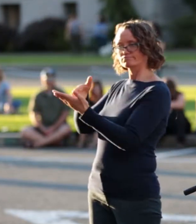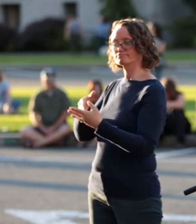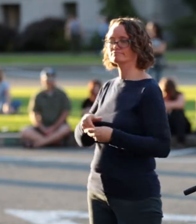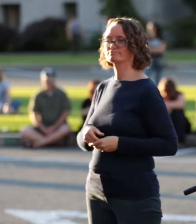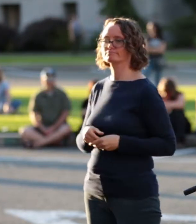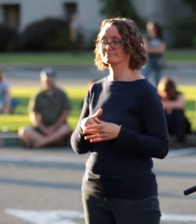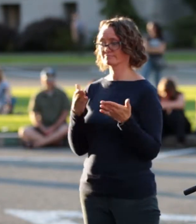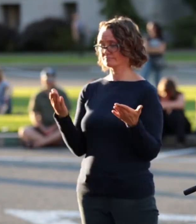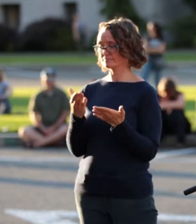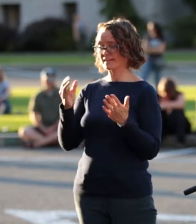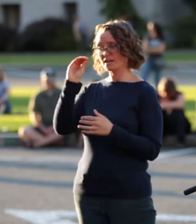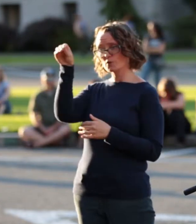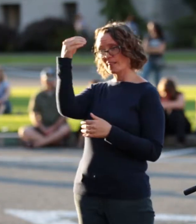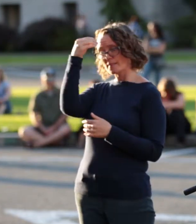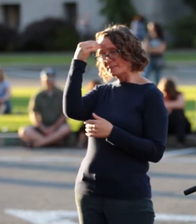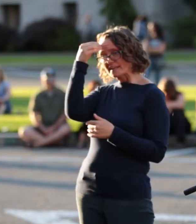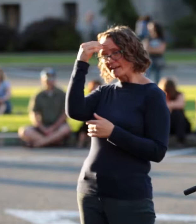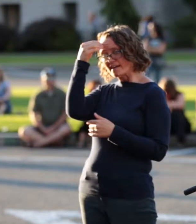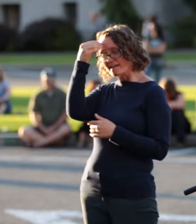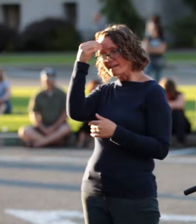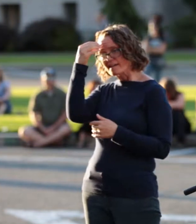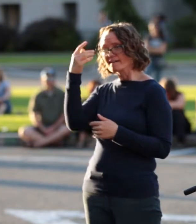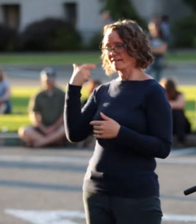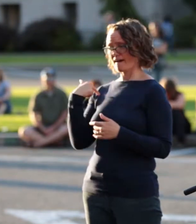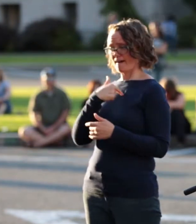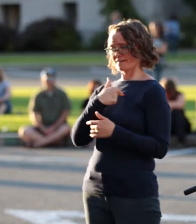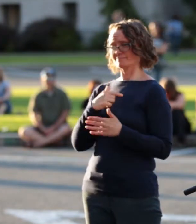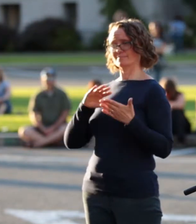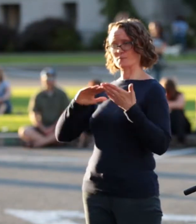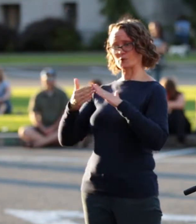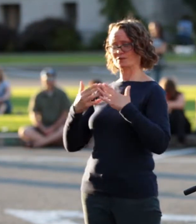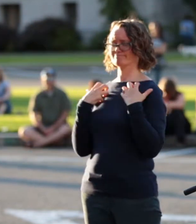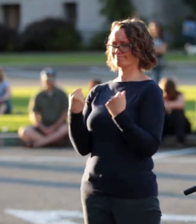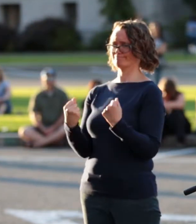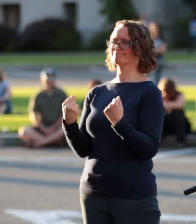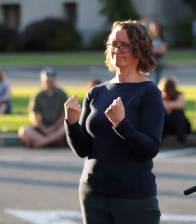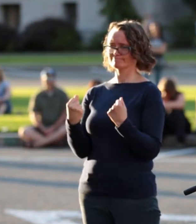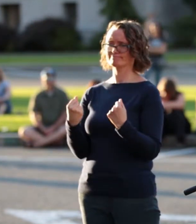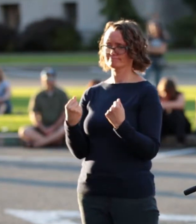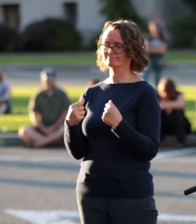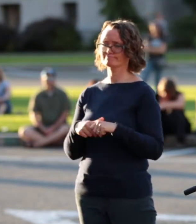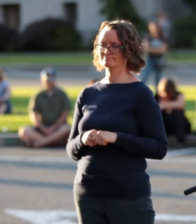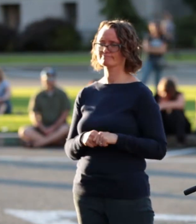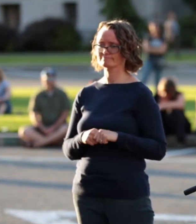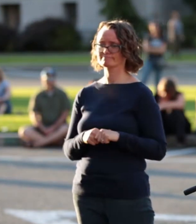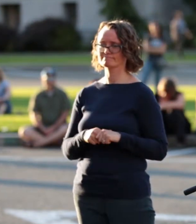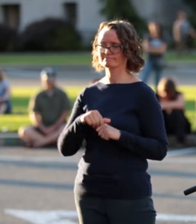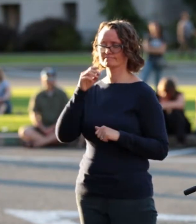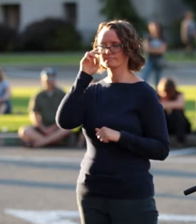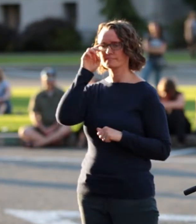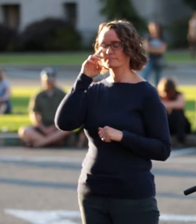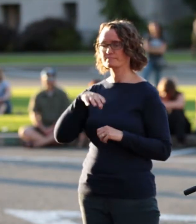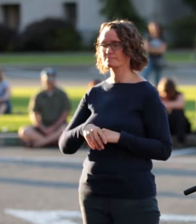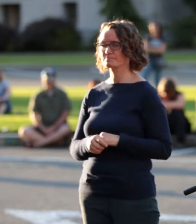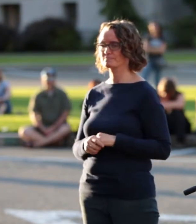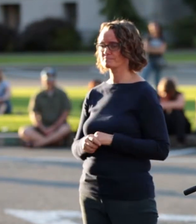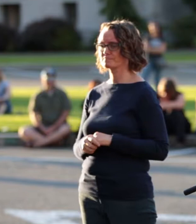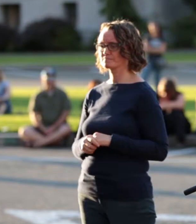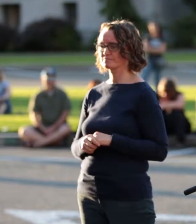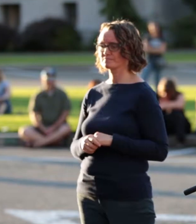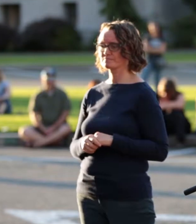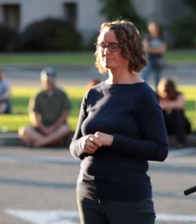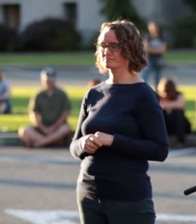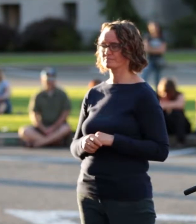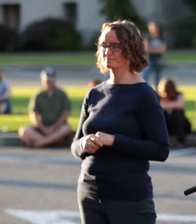Olympia, community resiliency is alive and well. In this group today are members of Strengthening